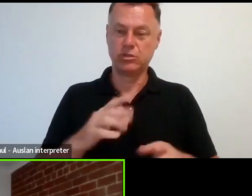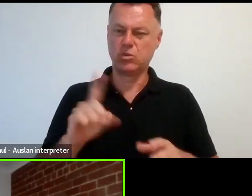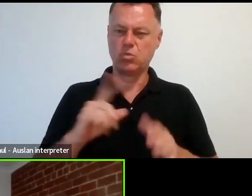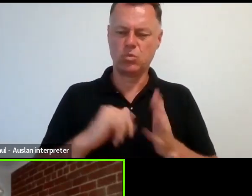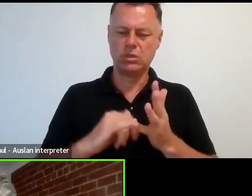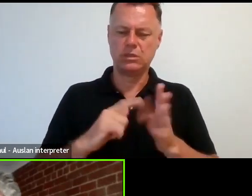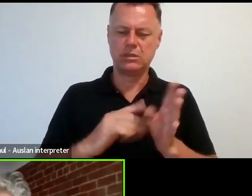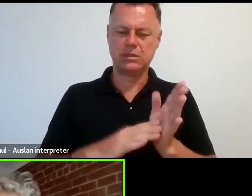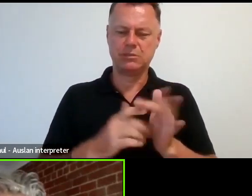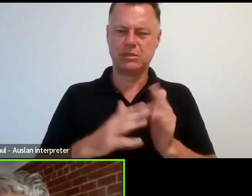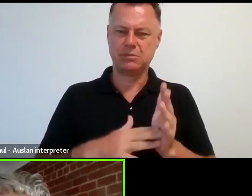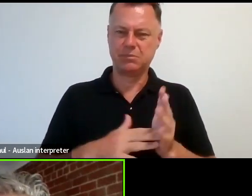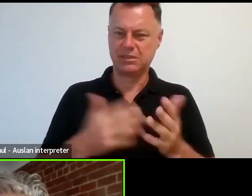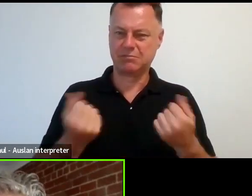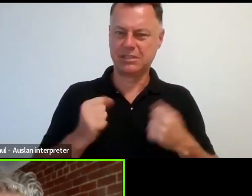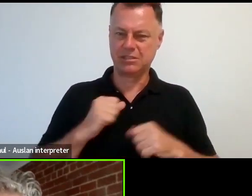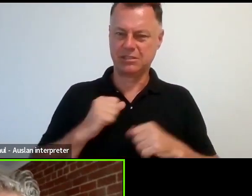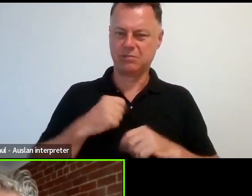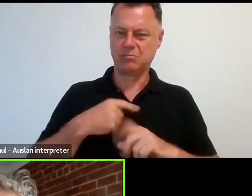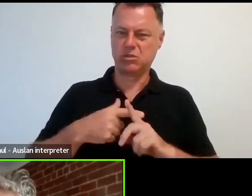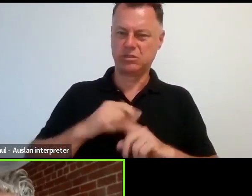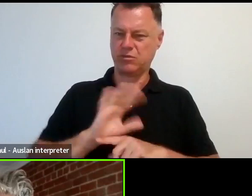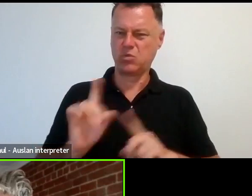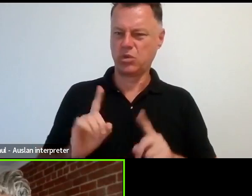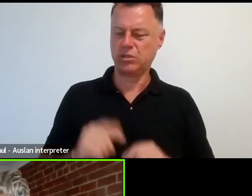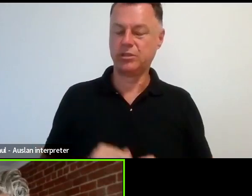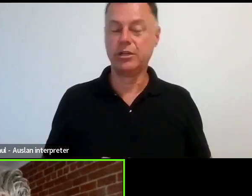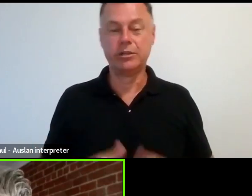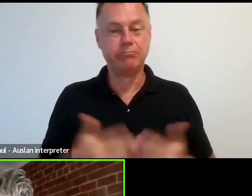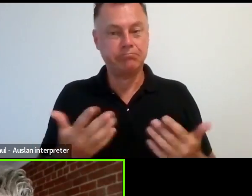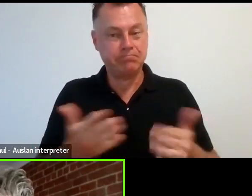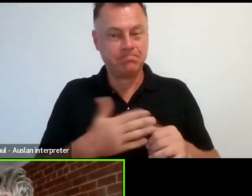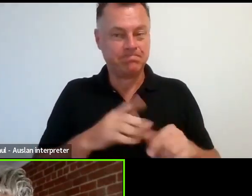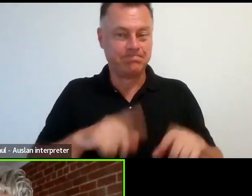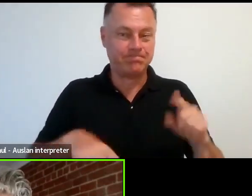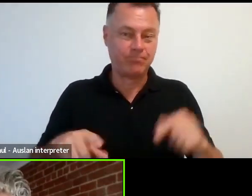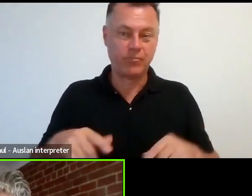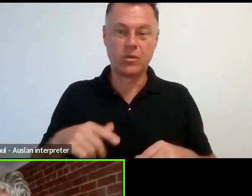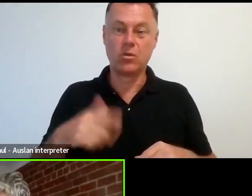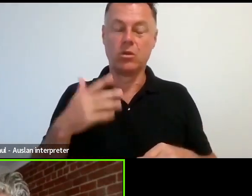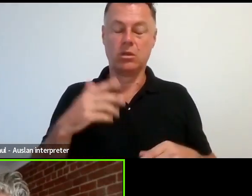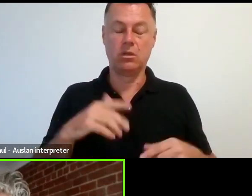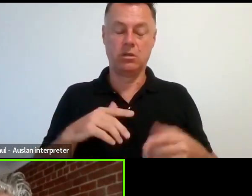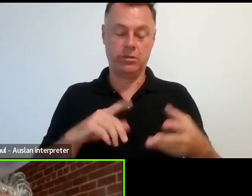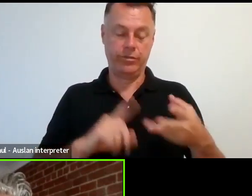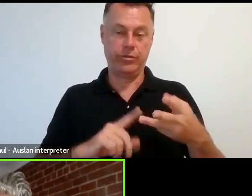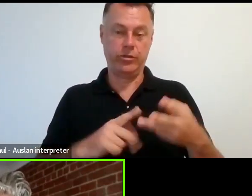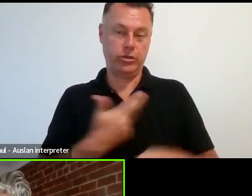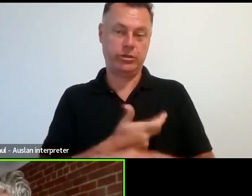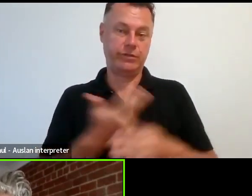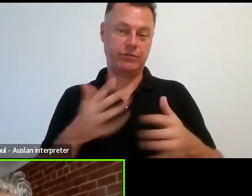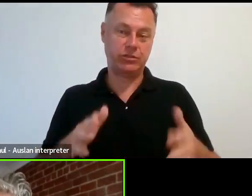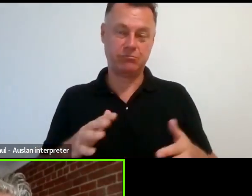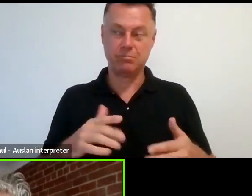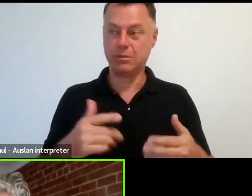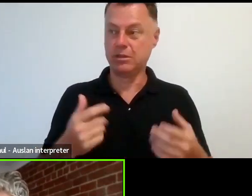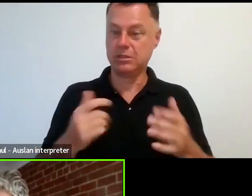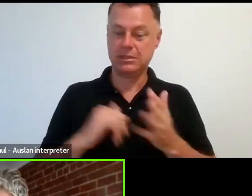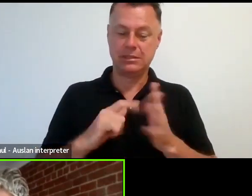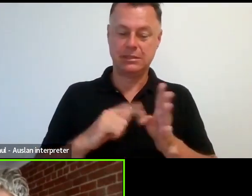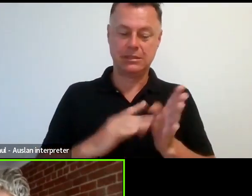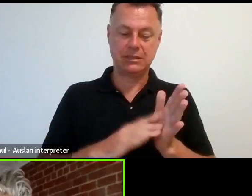The symptoms are quite varied from your third dose of the vaccine. They can be none at